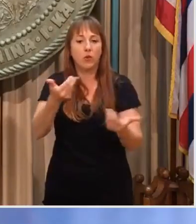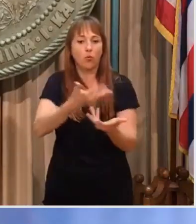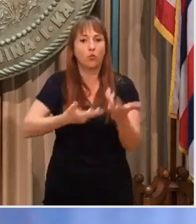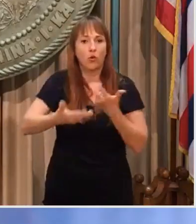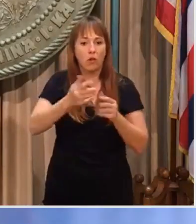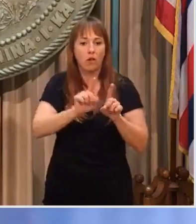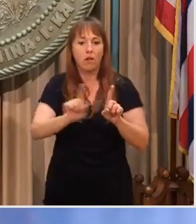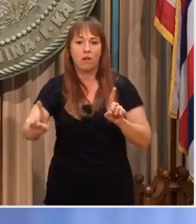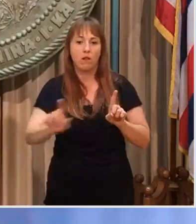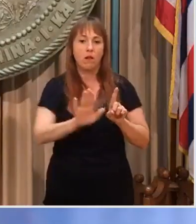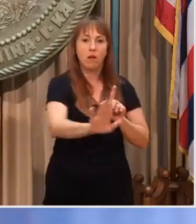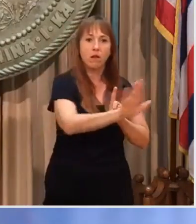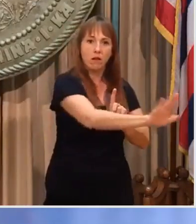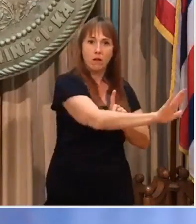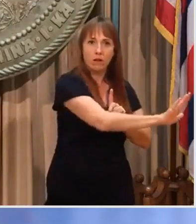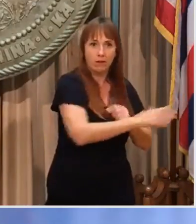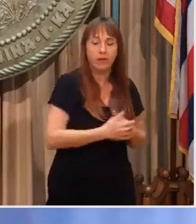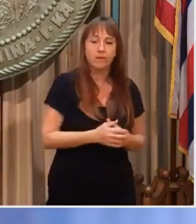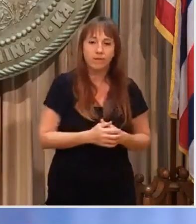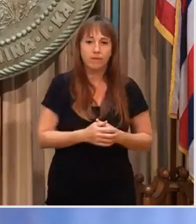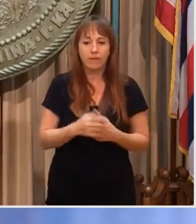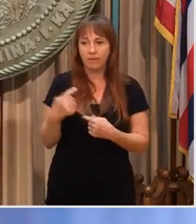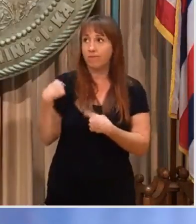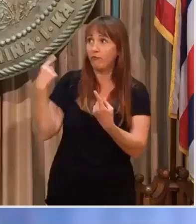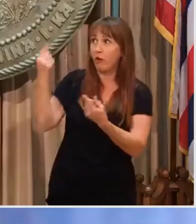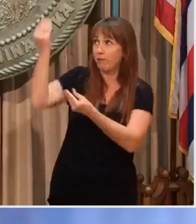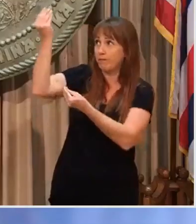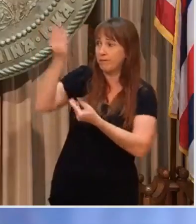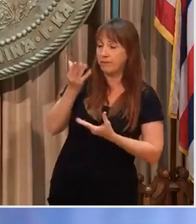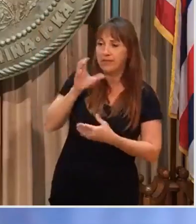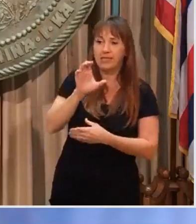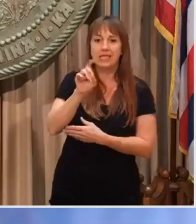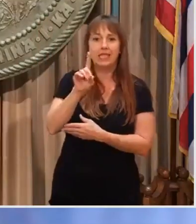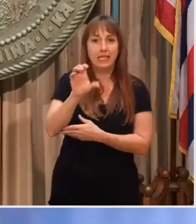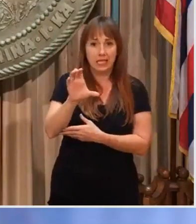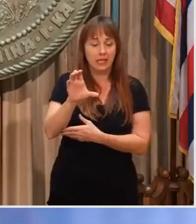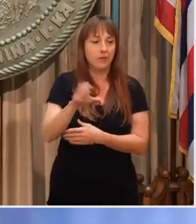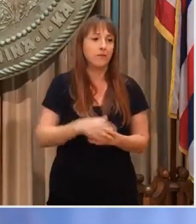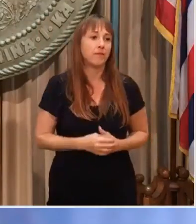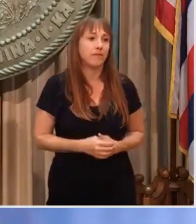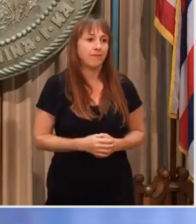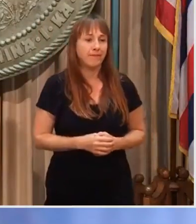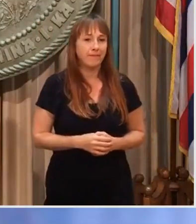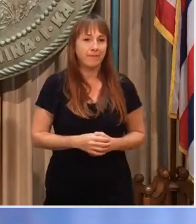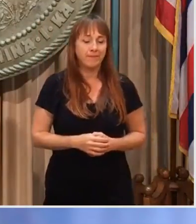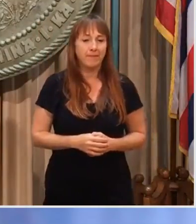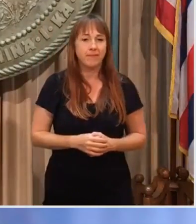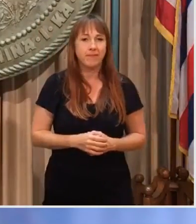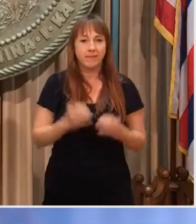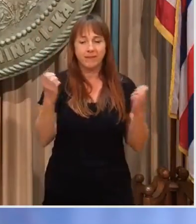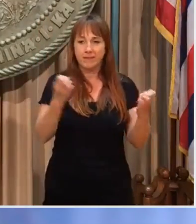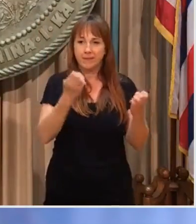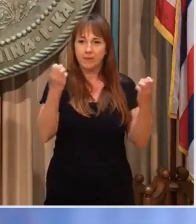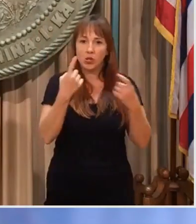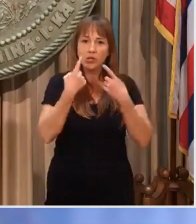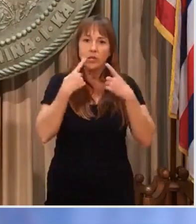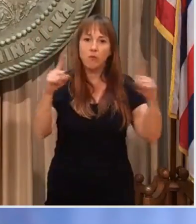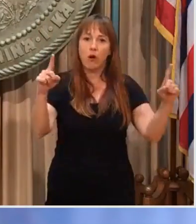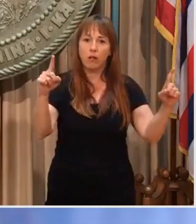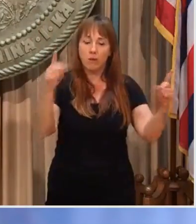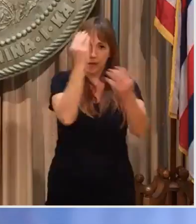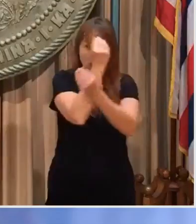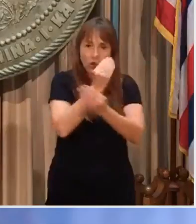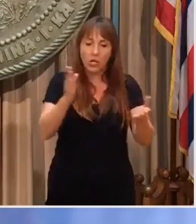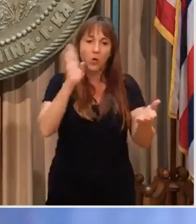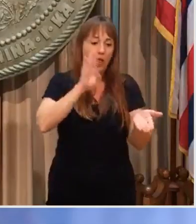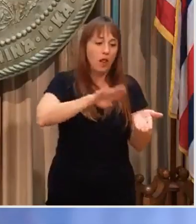distancing practice as advised by the CDC. The emergency proclamation